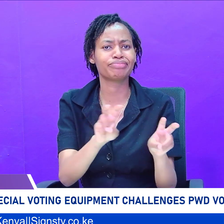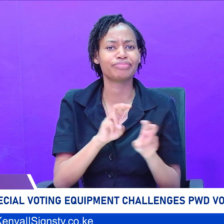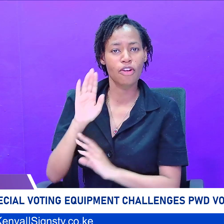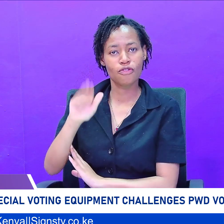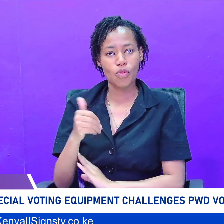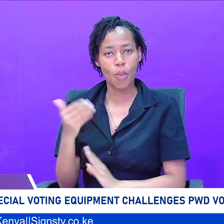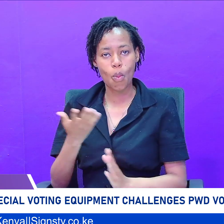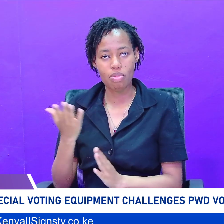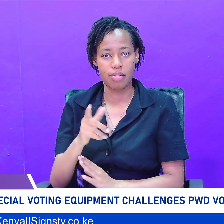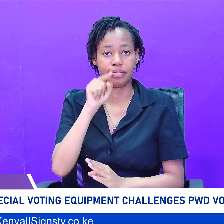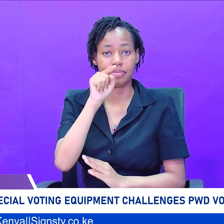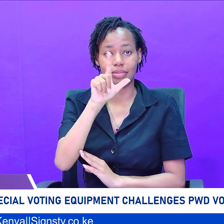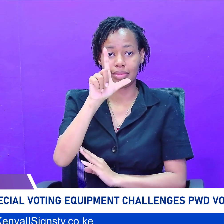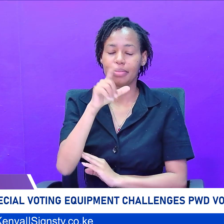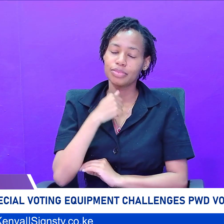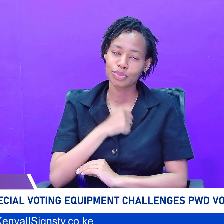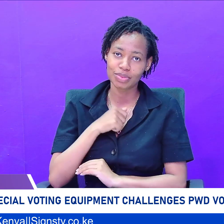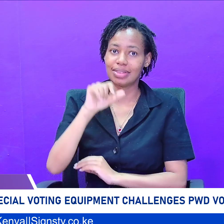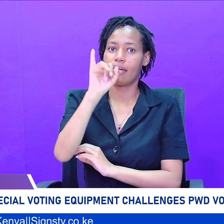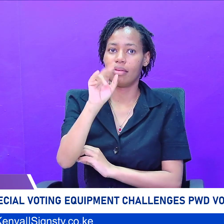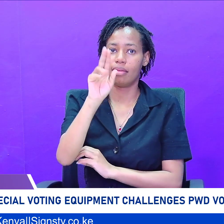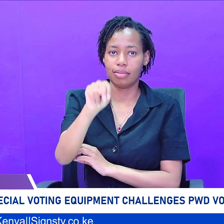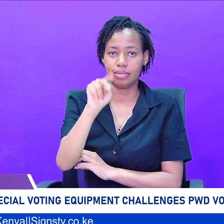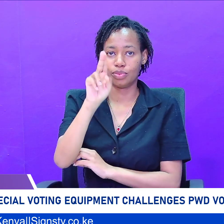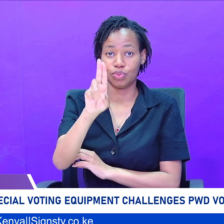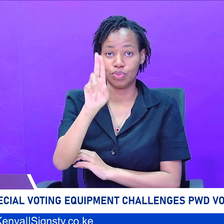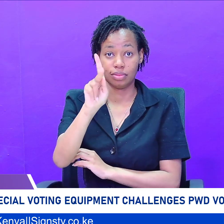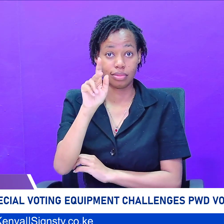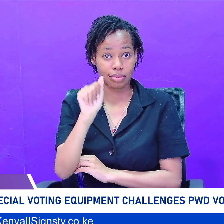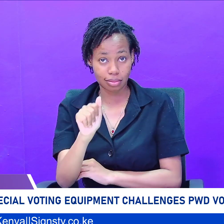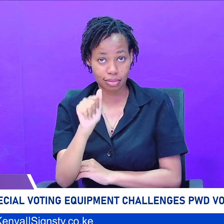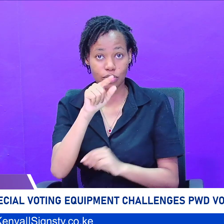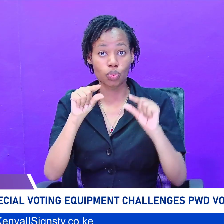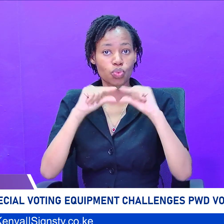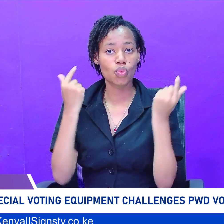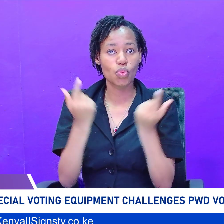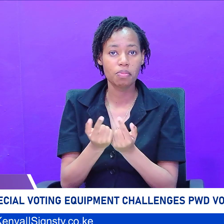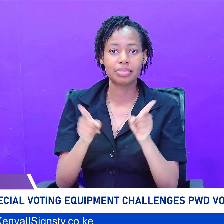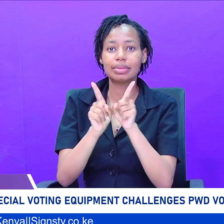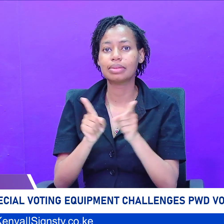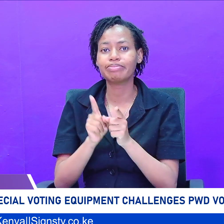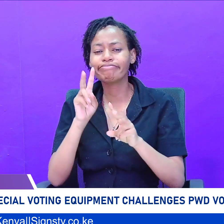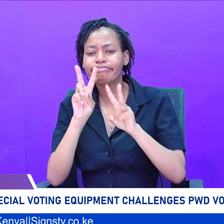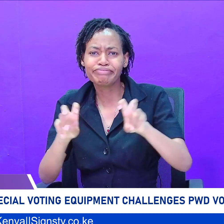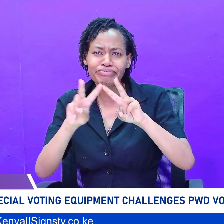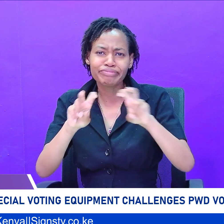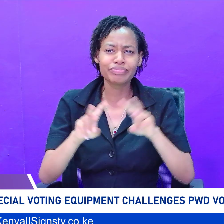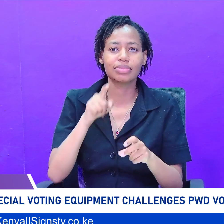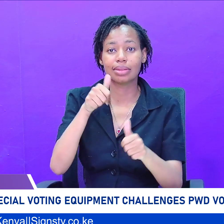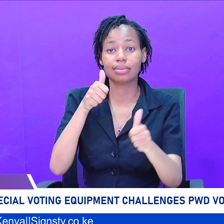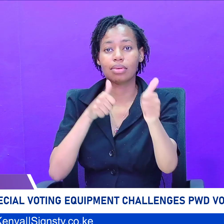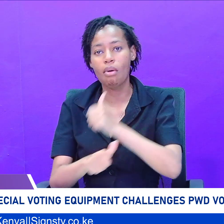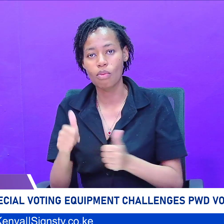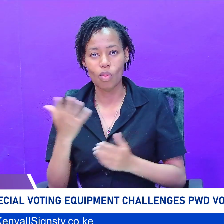observers from the Inuka group operating under the Angaza Kura initiative noted that PWD